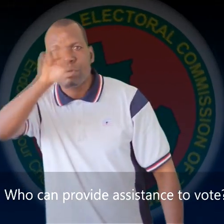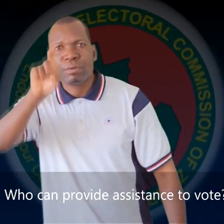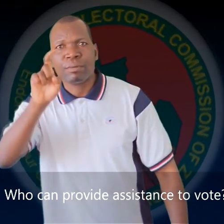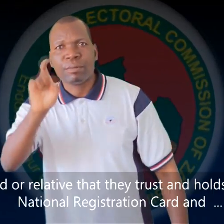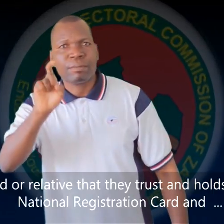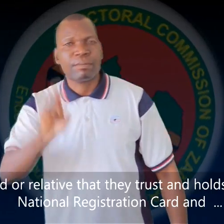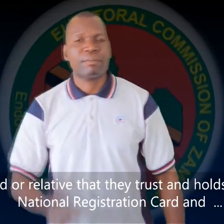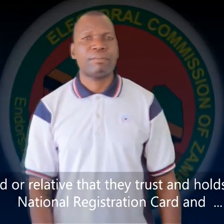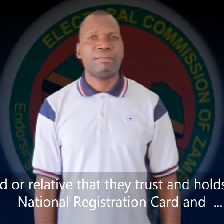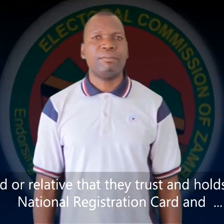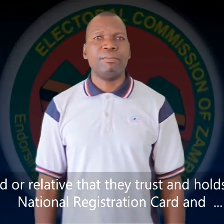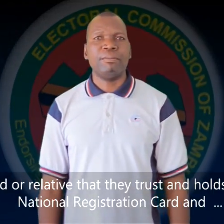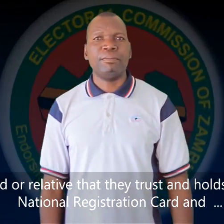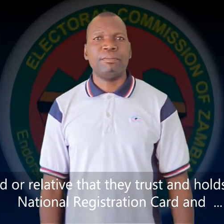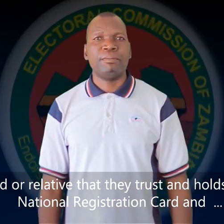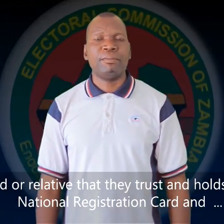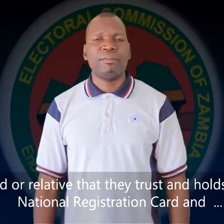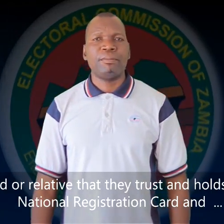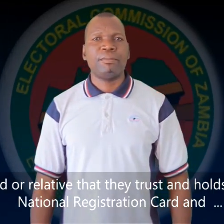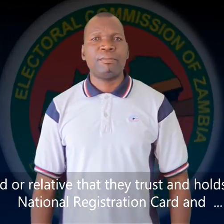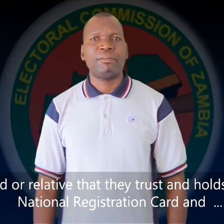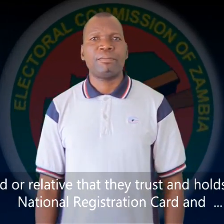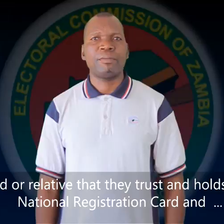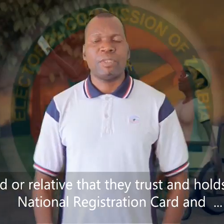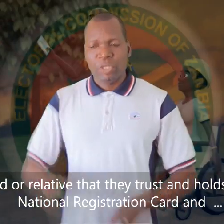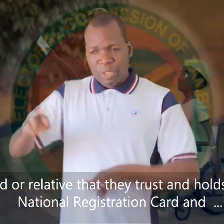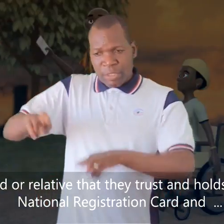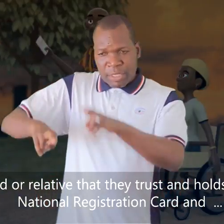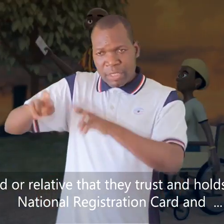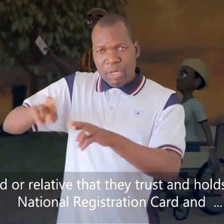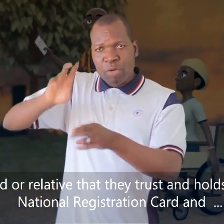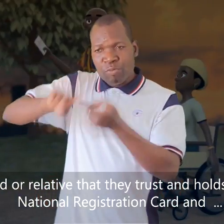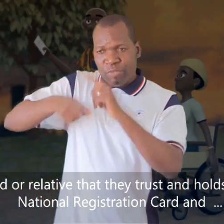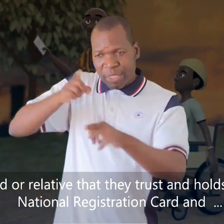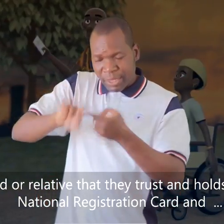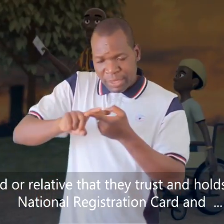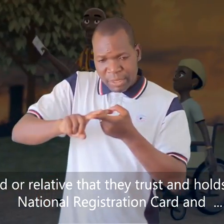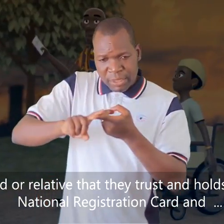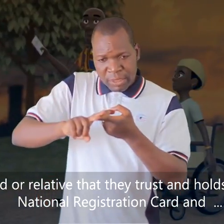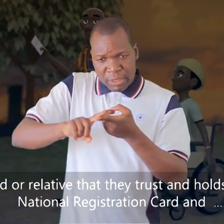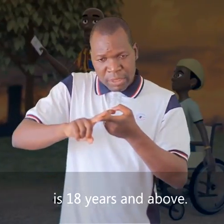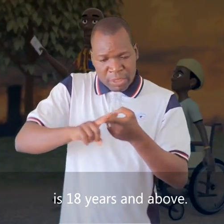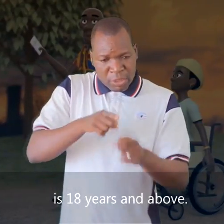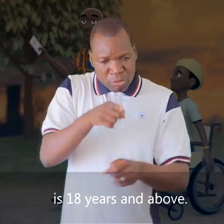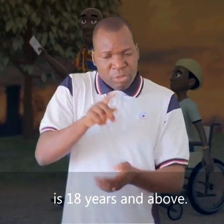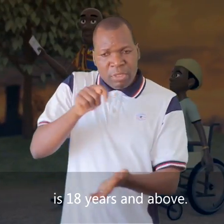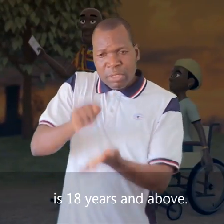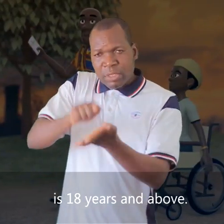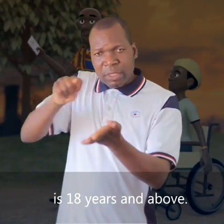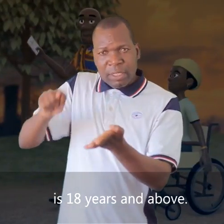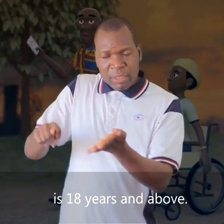A friend or relative that they trust and holds a green national registration card and is 18 years and above.